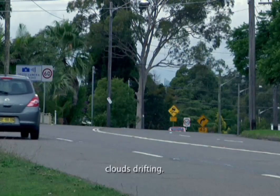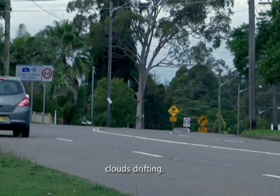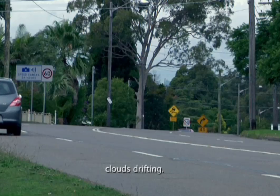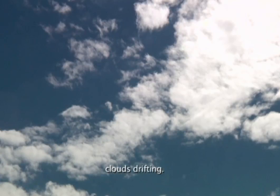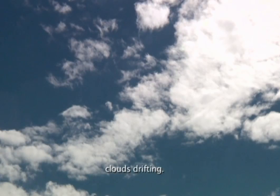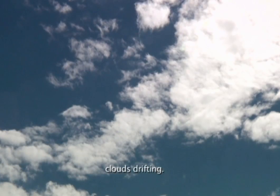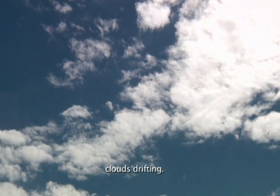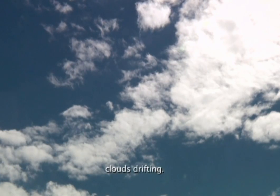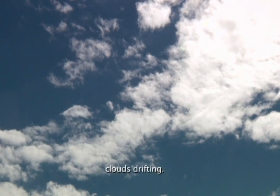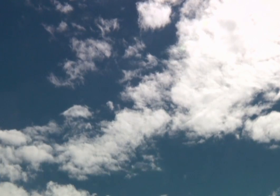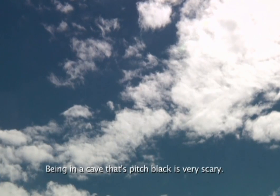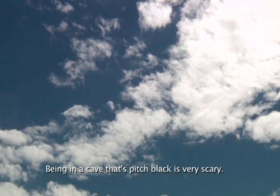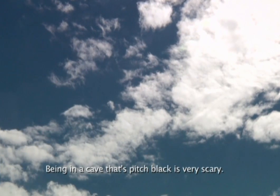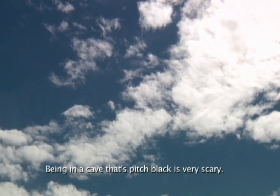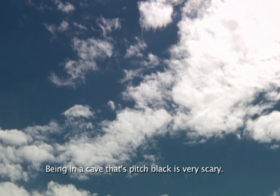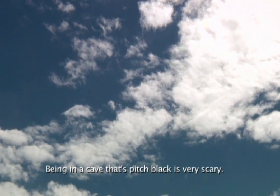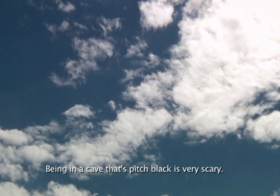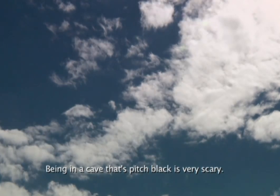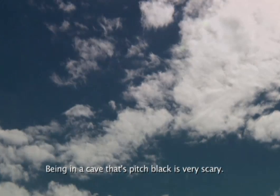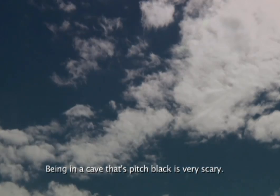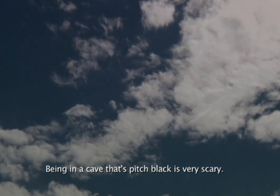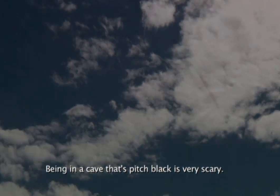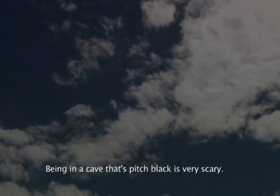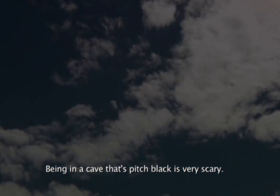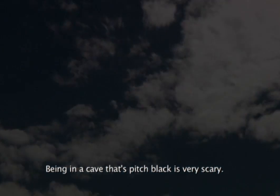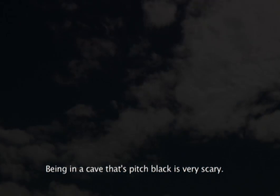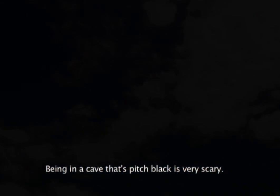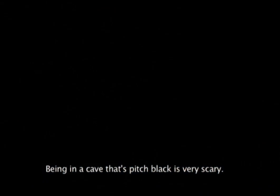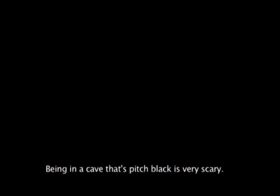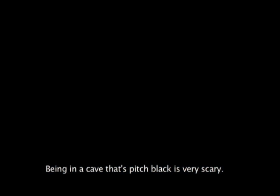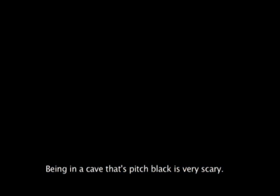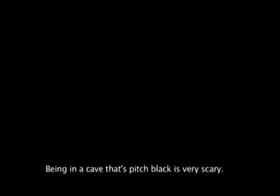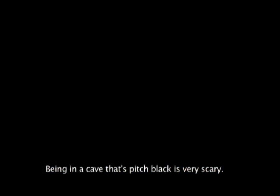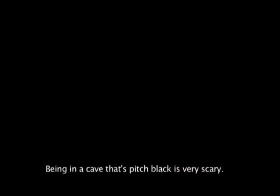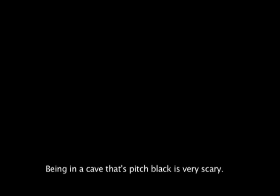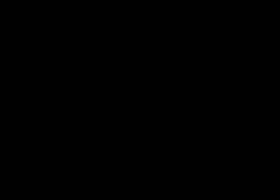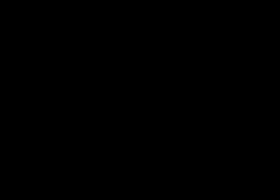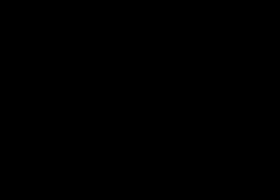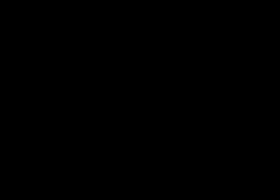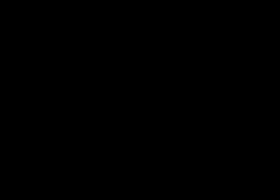drifting. Being in a cave that's pitch black is very scary.